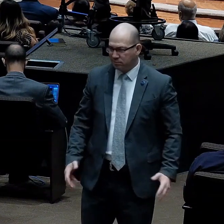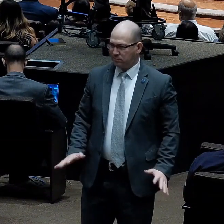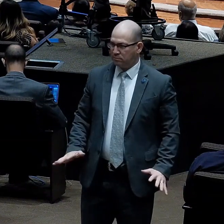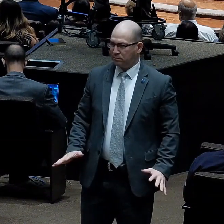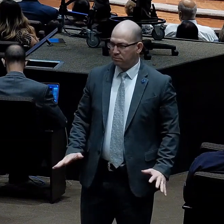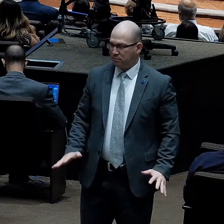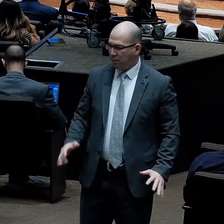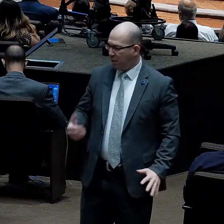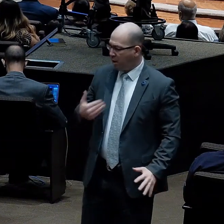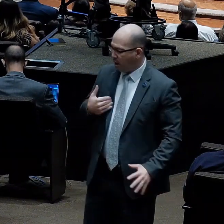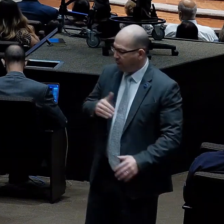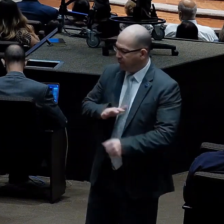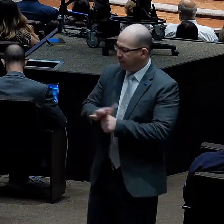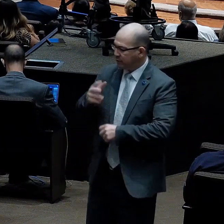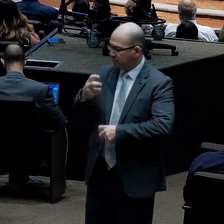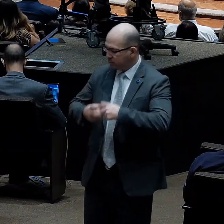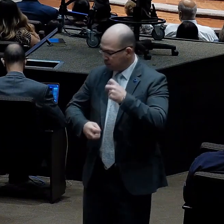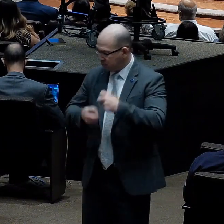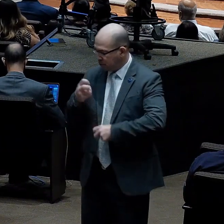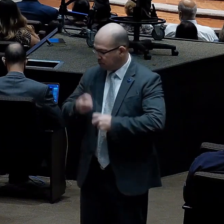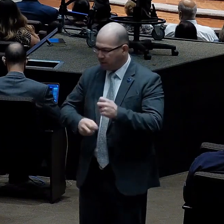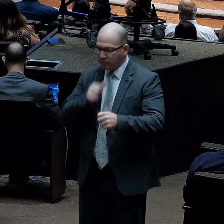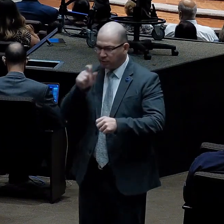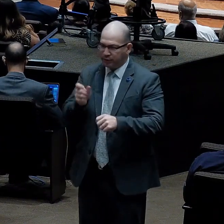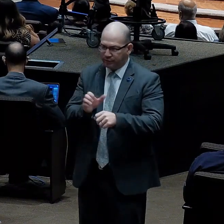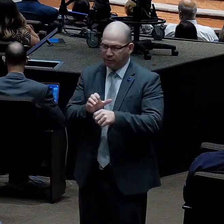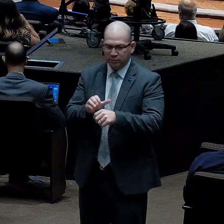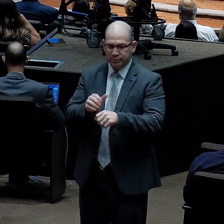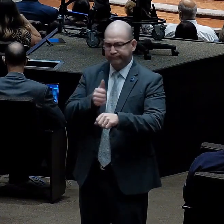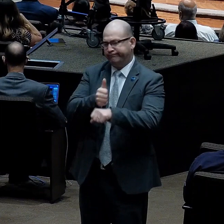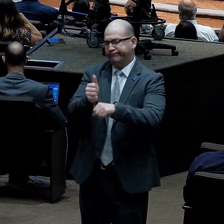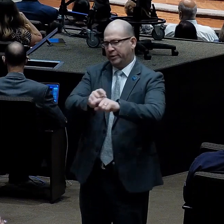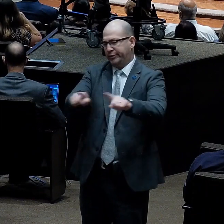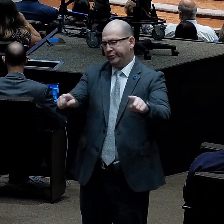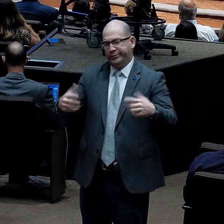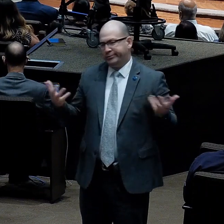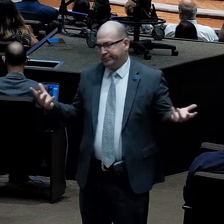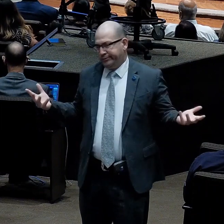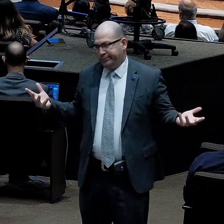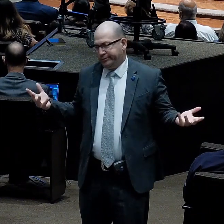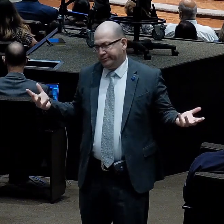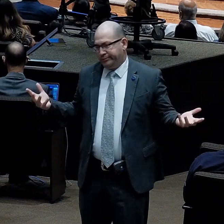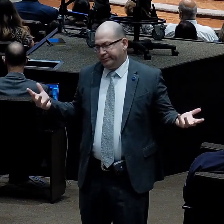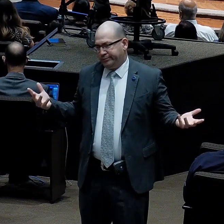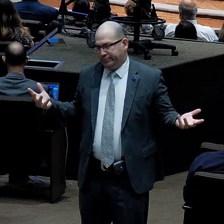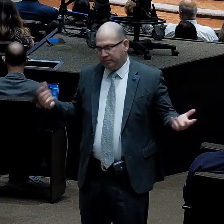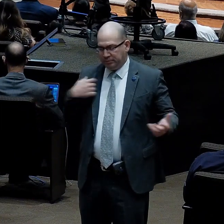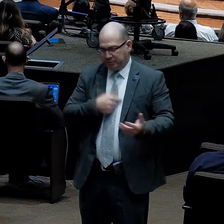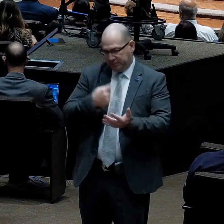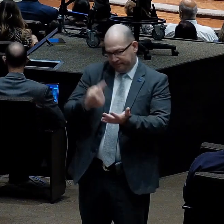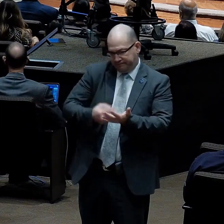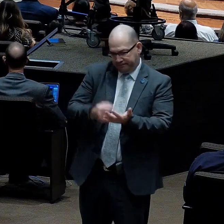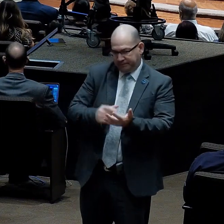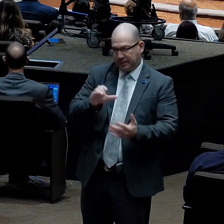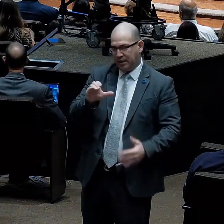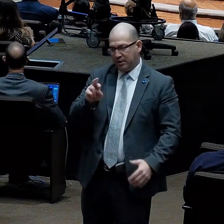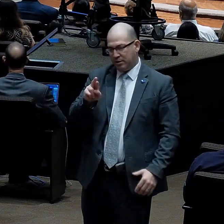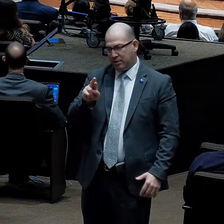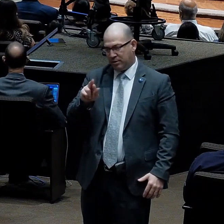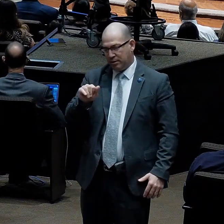trouble taking care of my own life without trying to figure out what's in your heart. And so we talked about secular social justice,